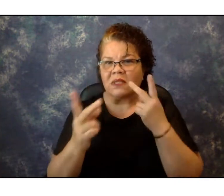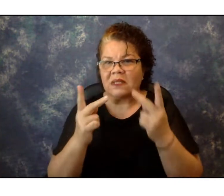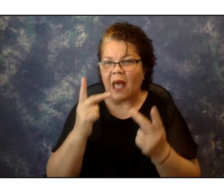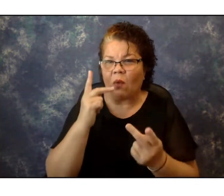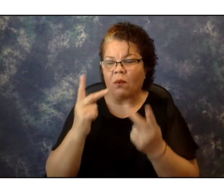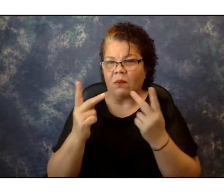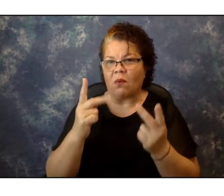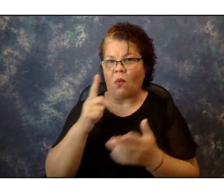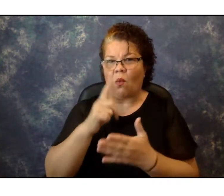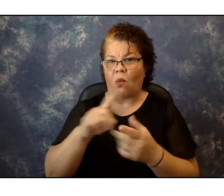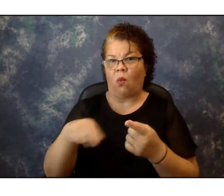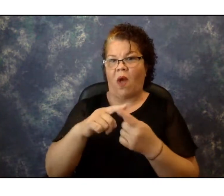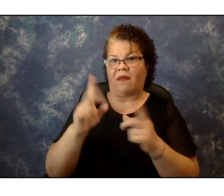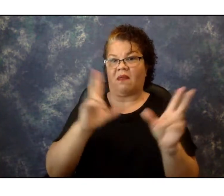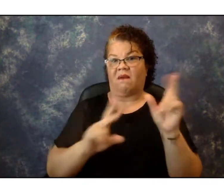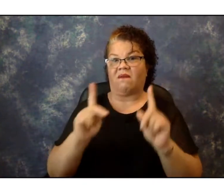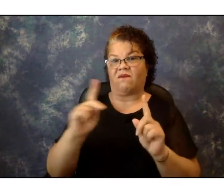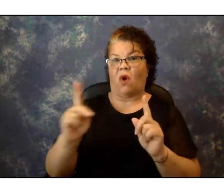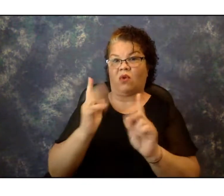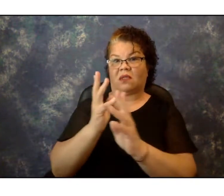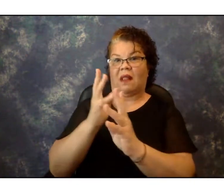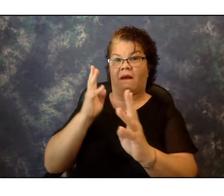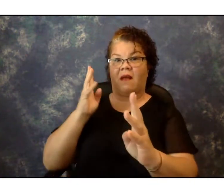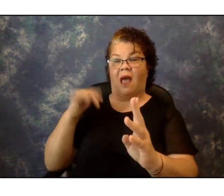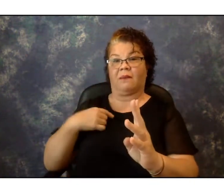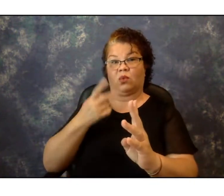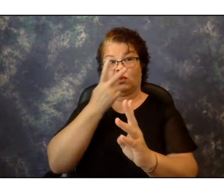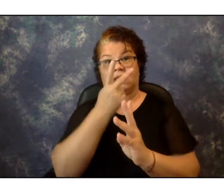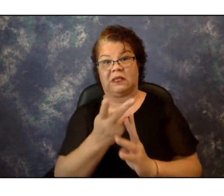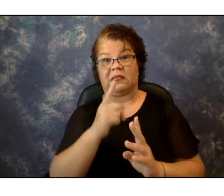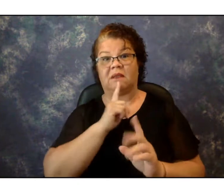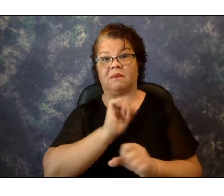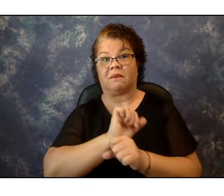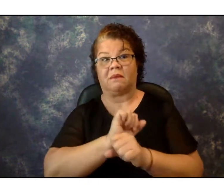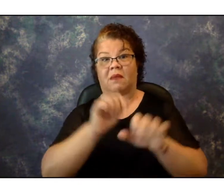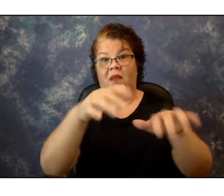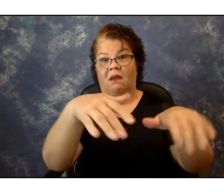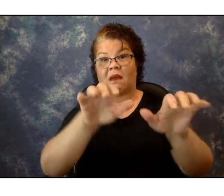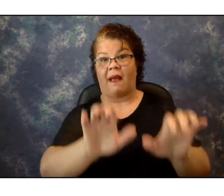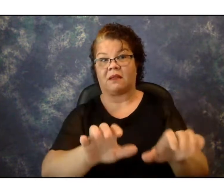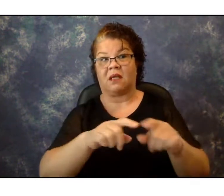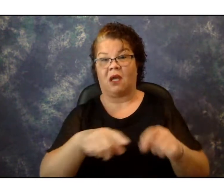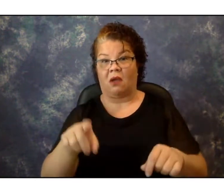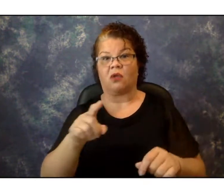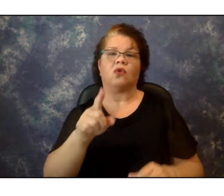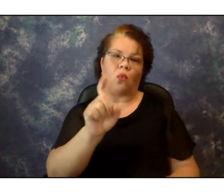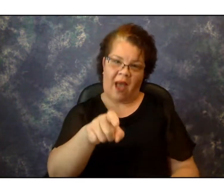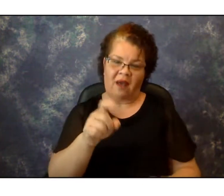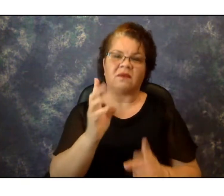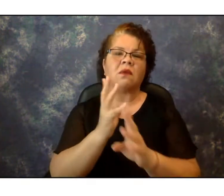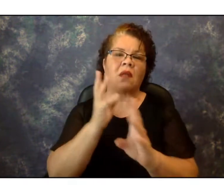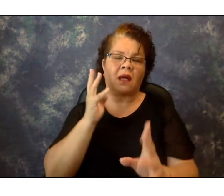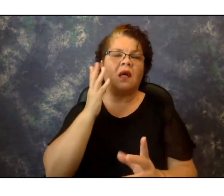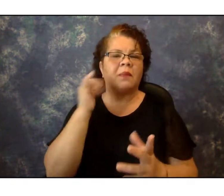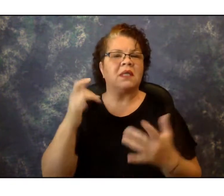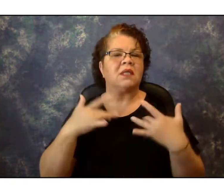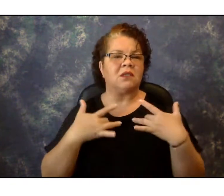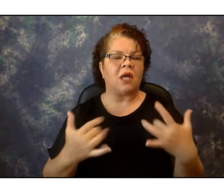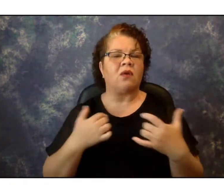casket originally experience, one imagines, you do have to line up generally because of the crowd that gathers there.